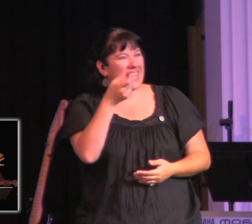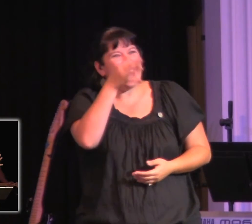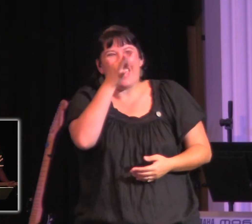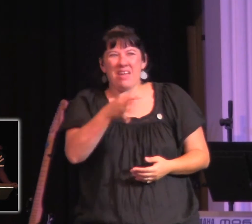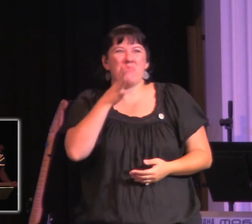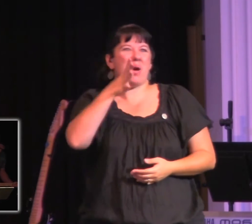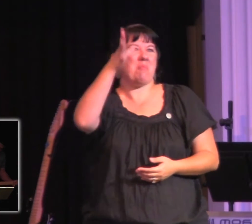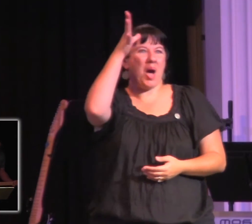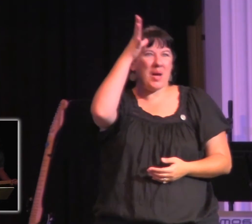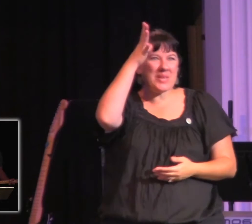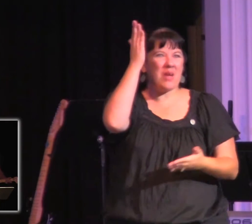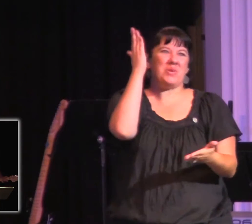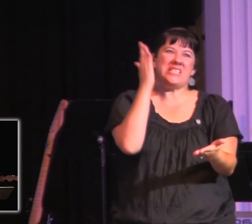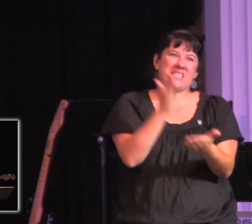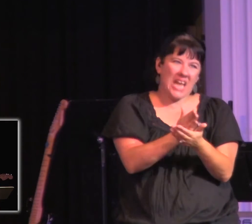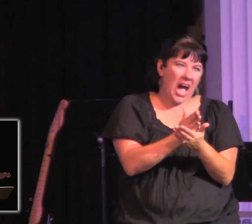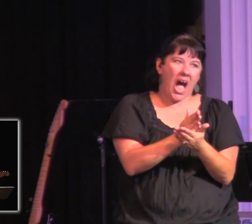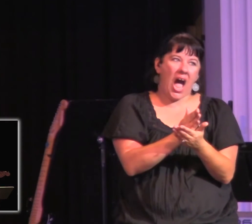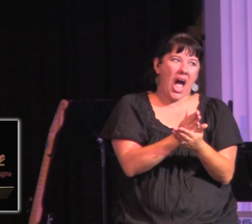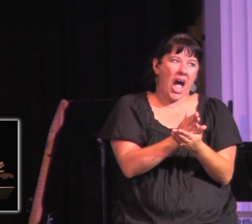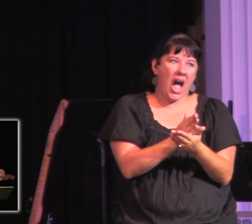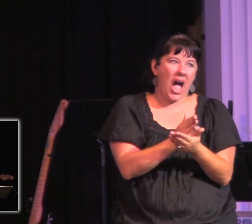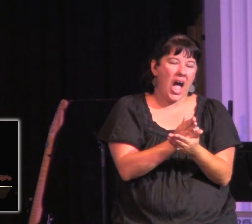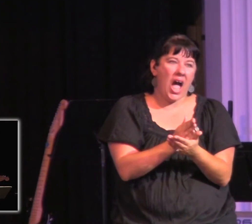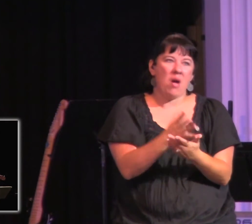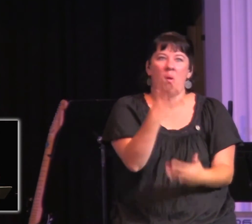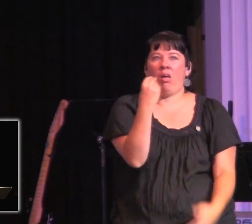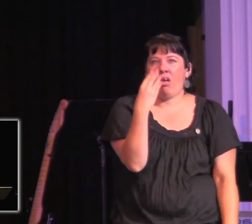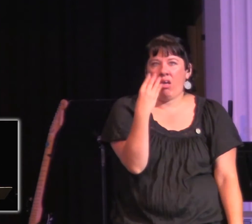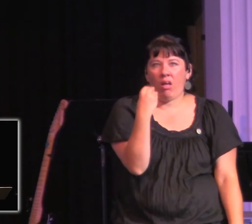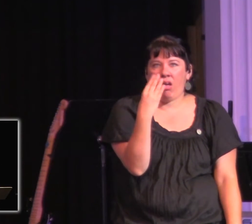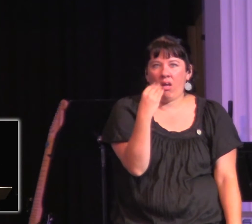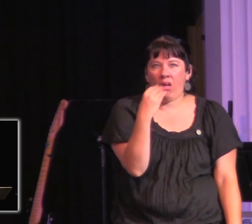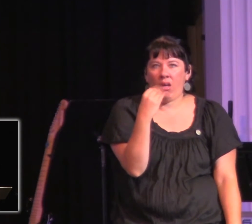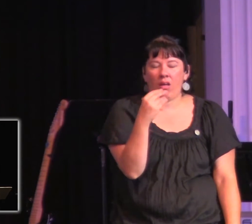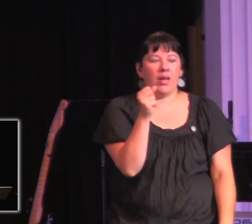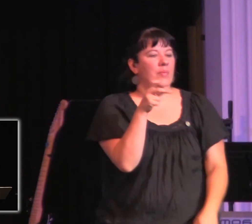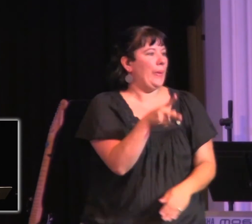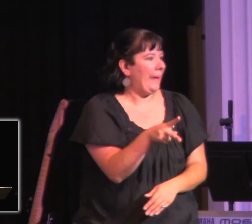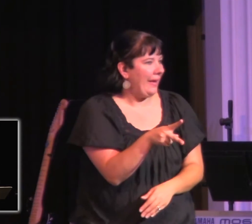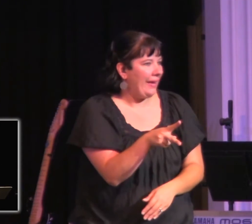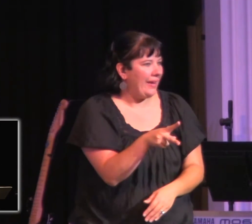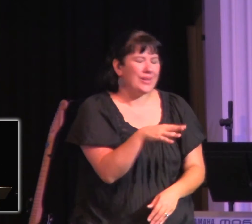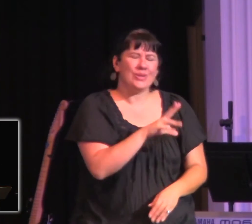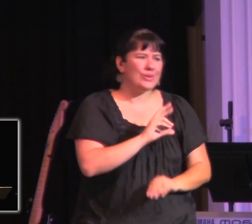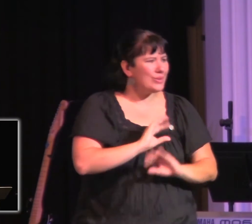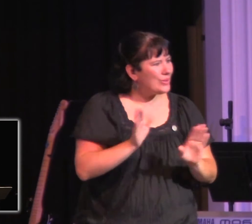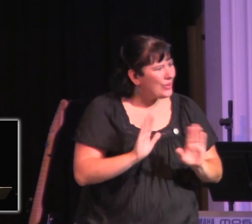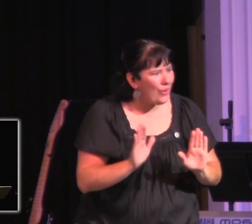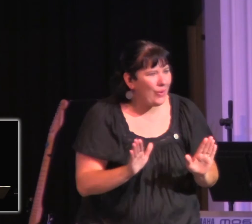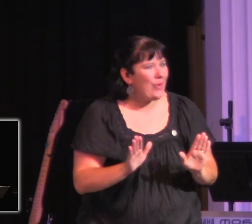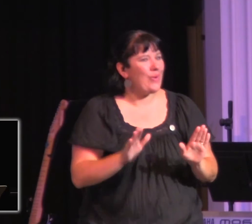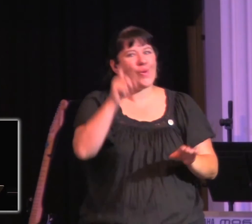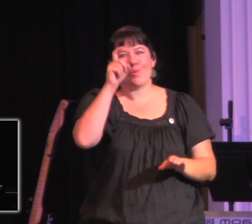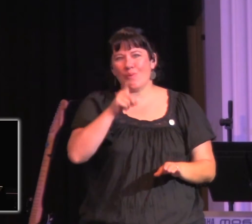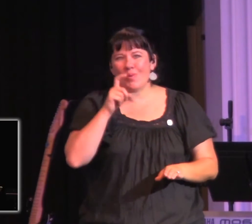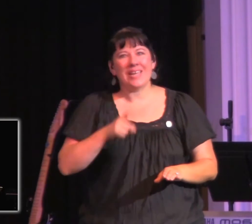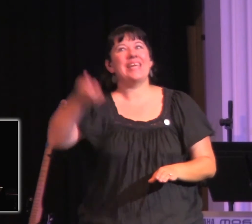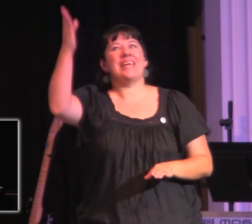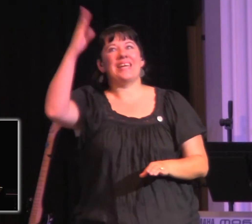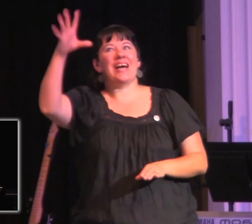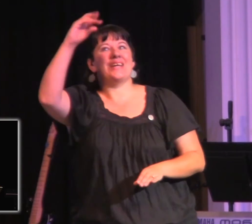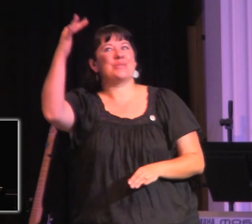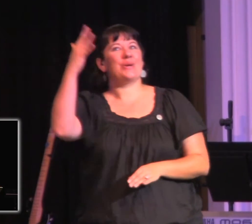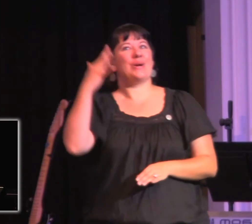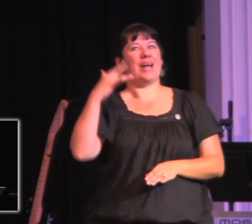there, the solution. But the solution is not externally, it's internally. We need the love and the grace of God to come in and just